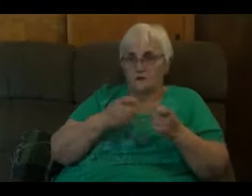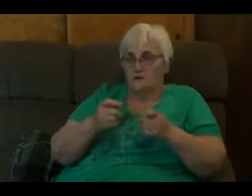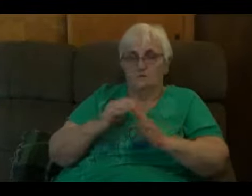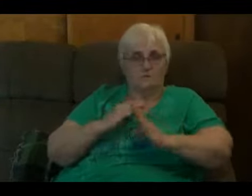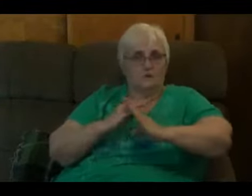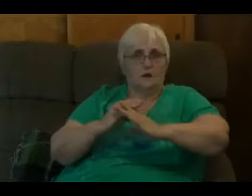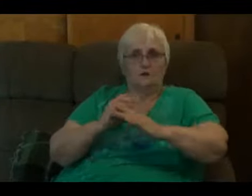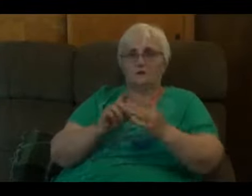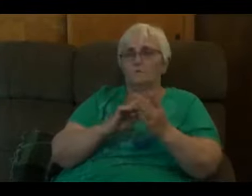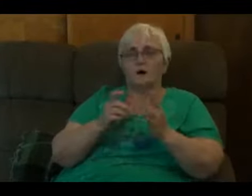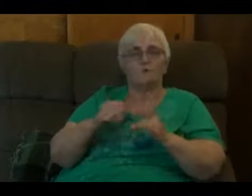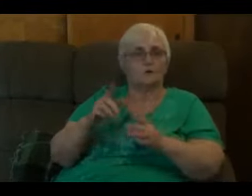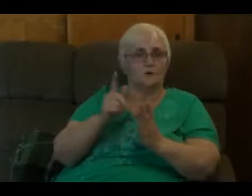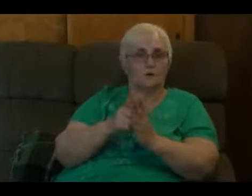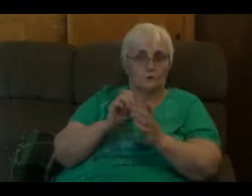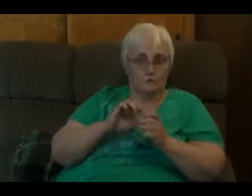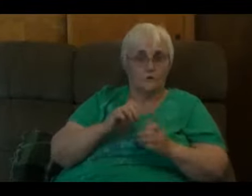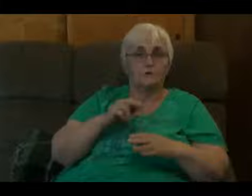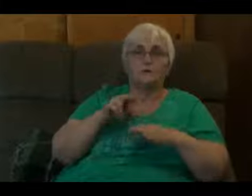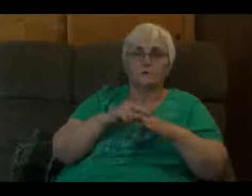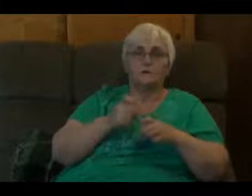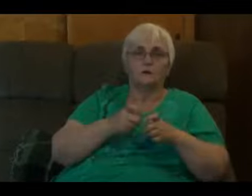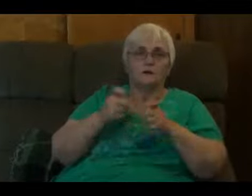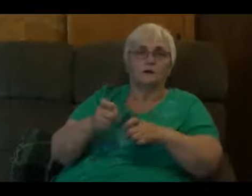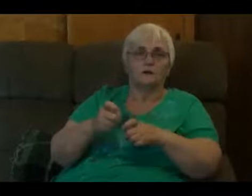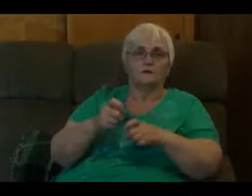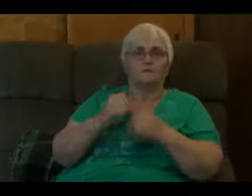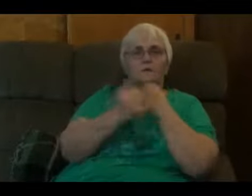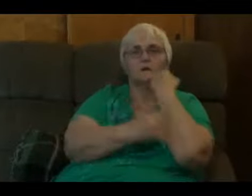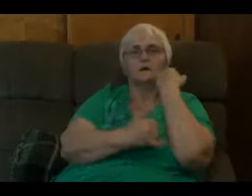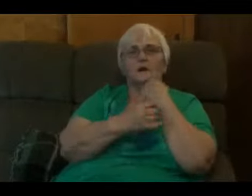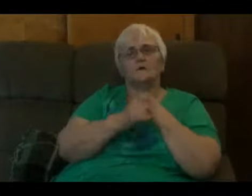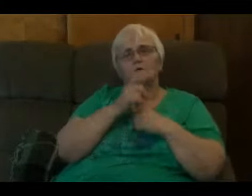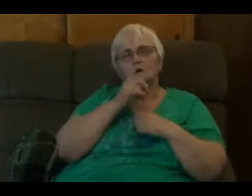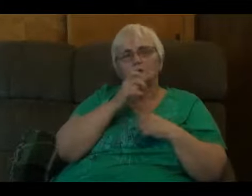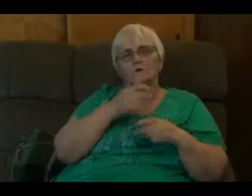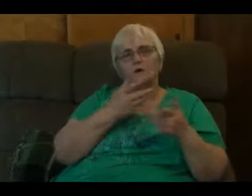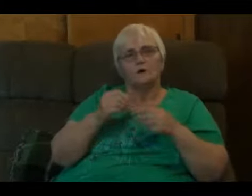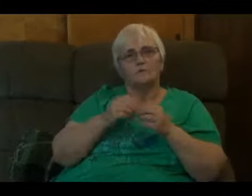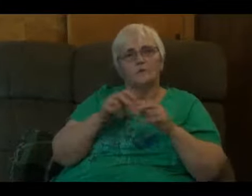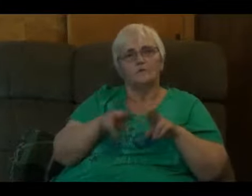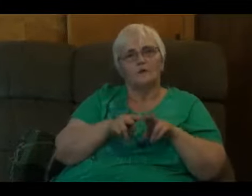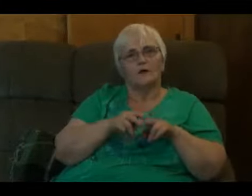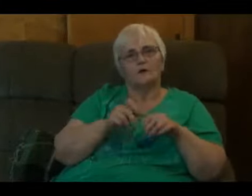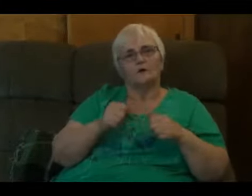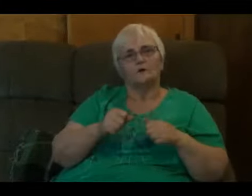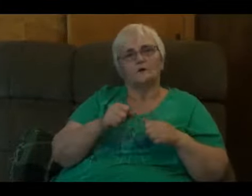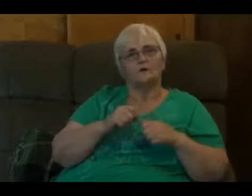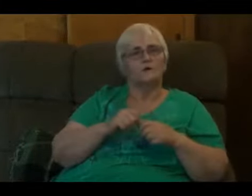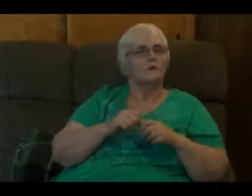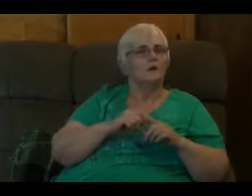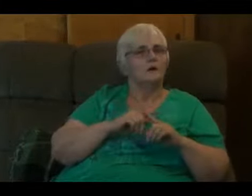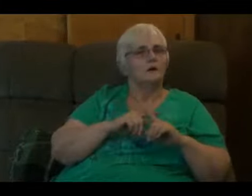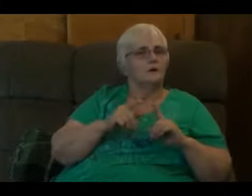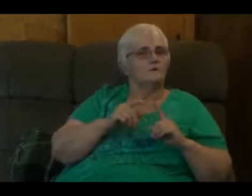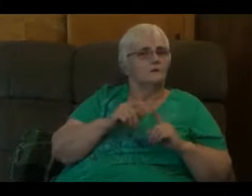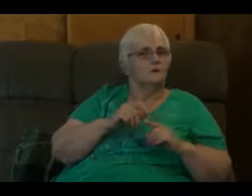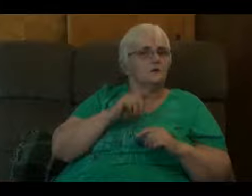Scripture or the law would give. There's even countries who give more value to certain sexes than others. The